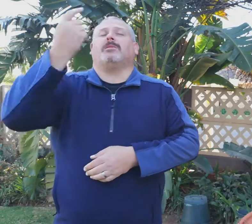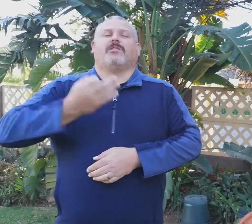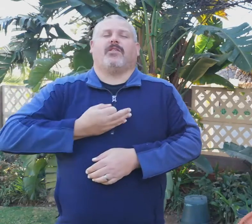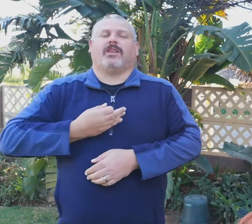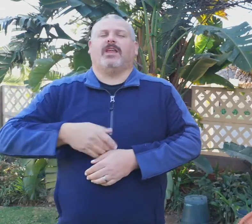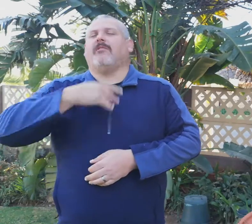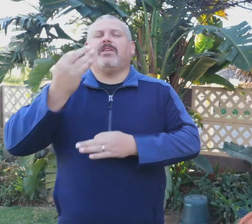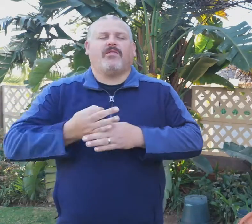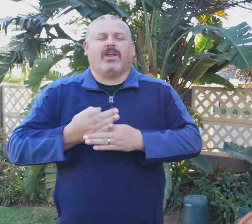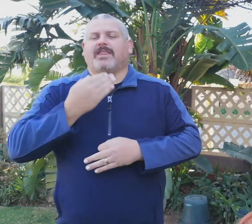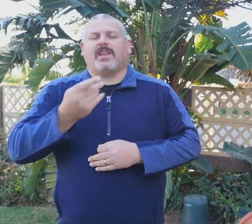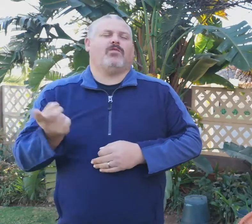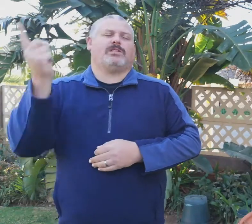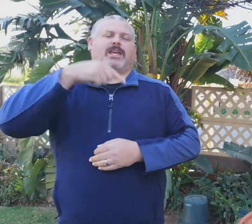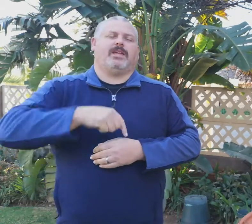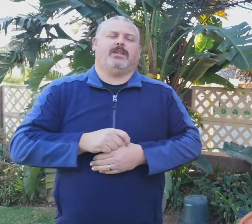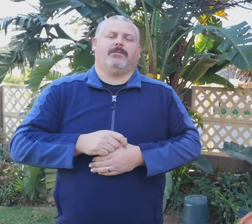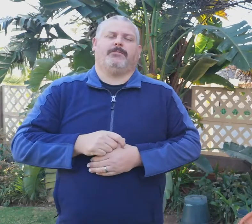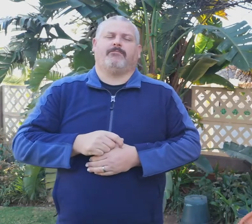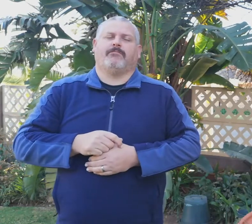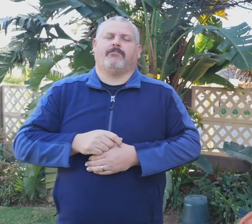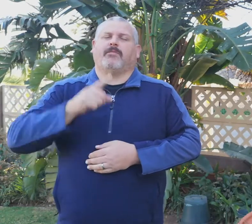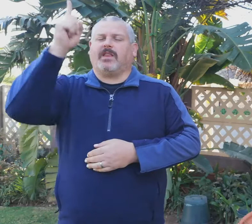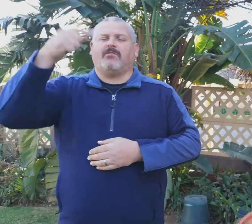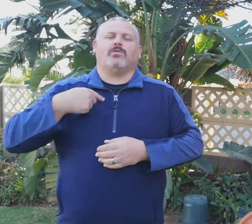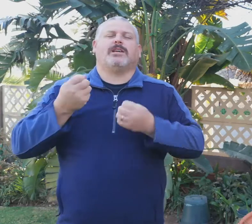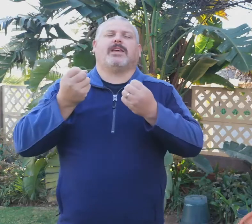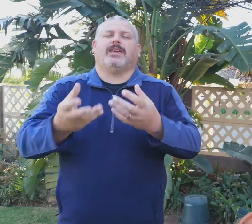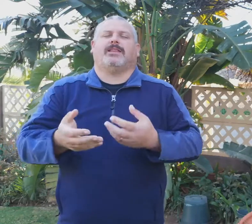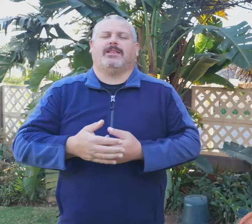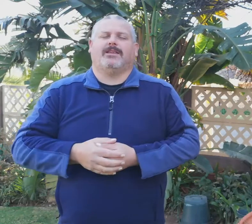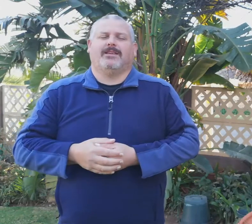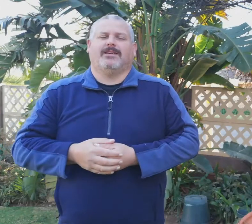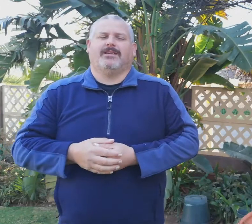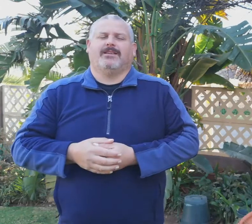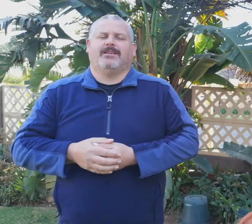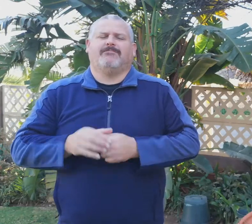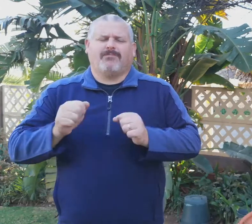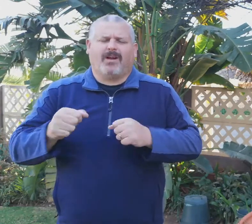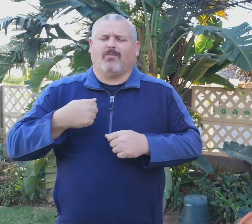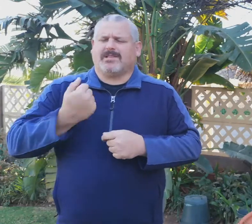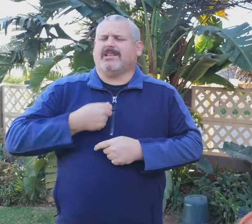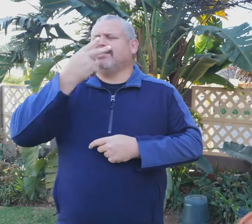Heavenly Father, Heavenly Father, thank you for the day that you for us gegeven. Now, we can